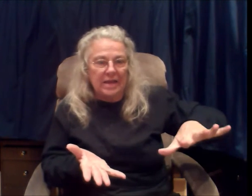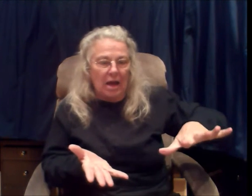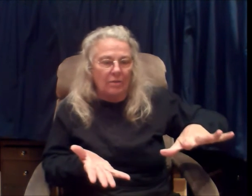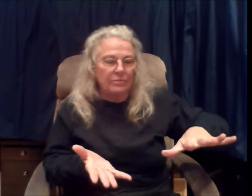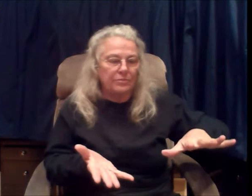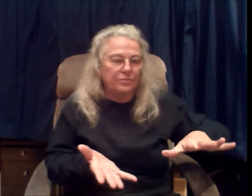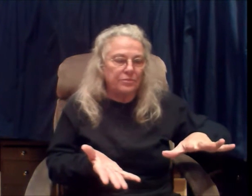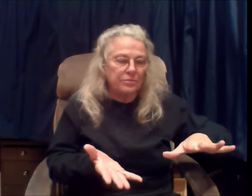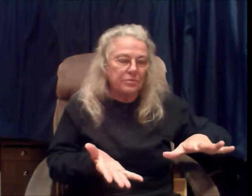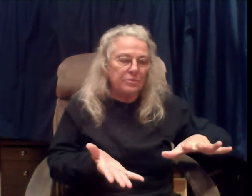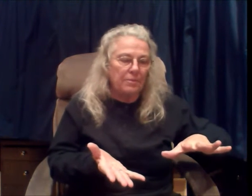out.